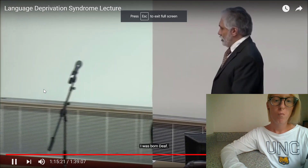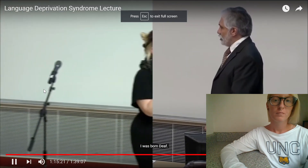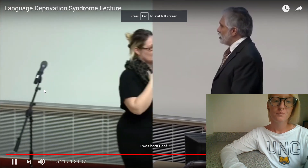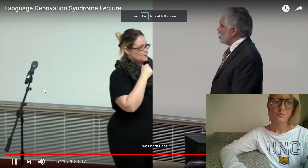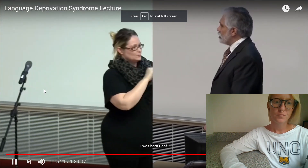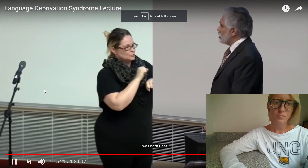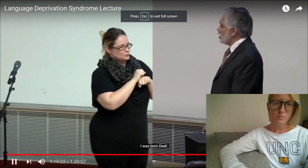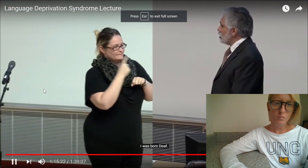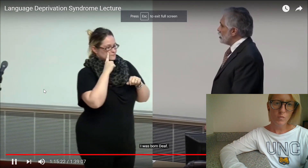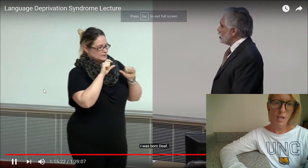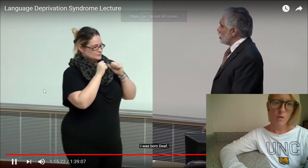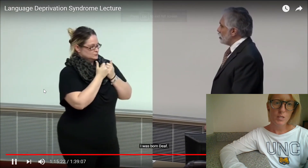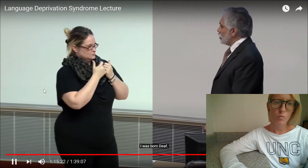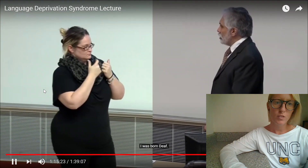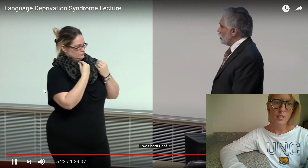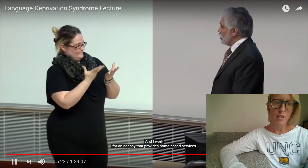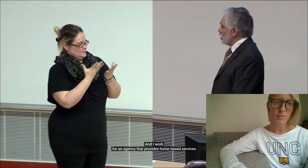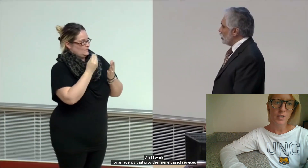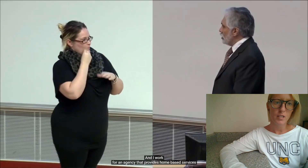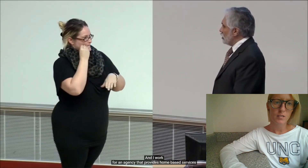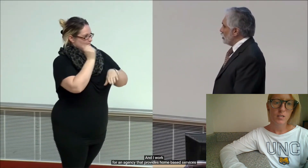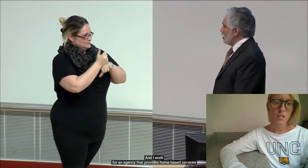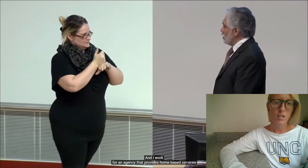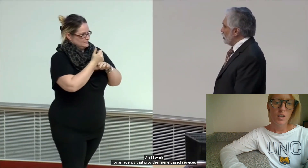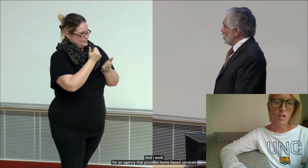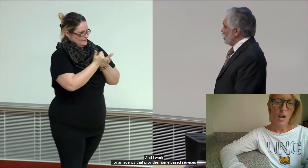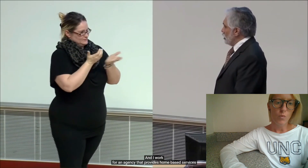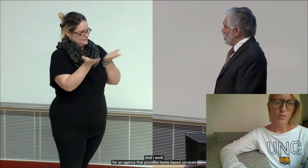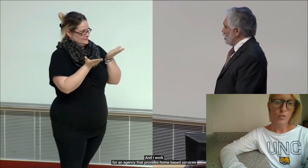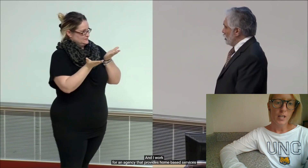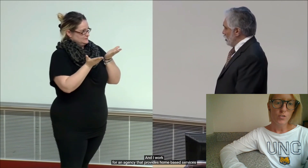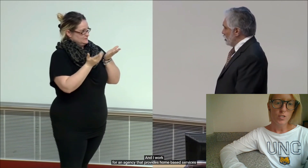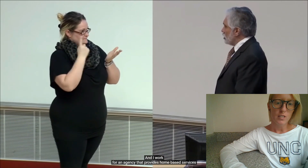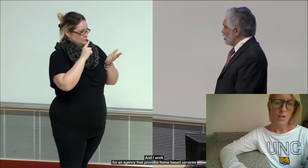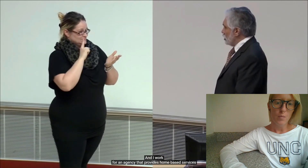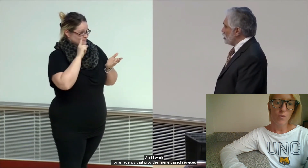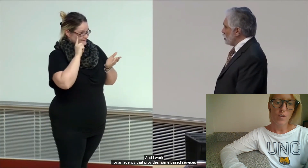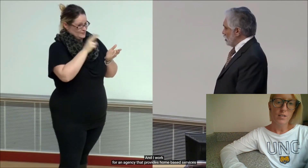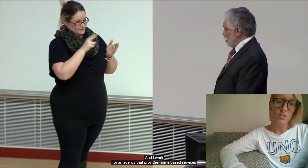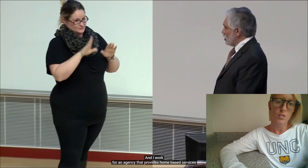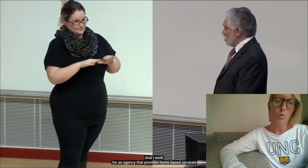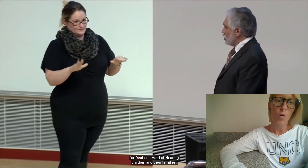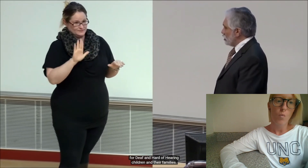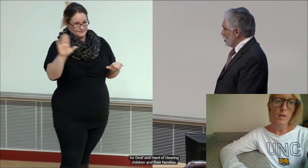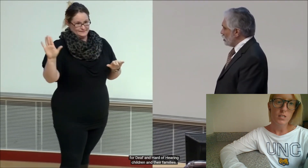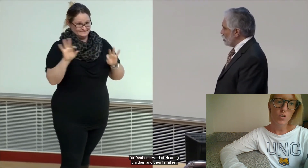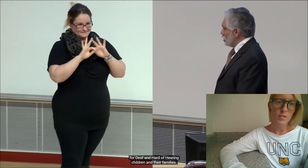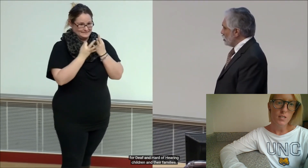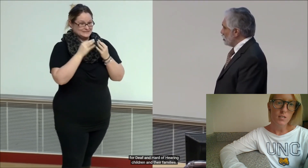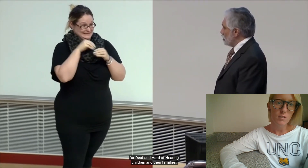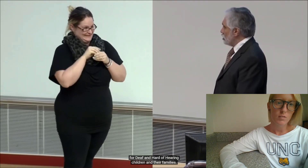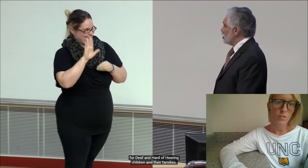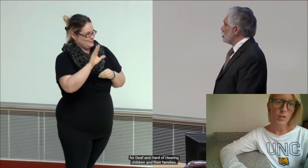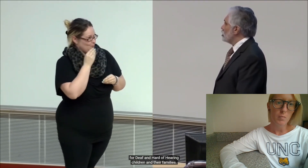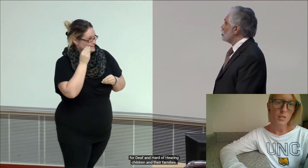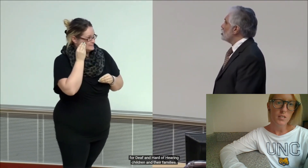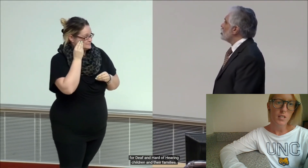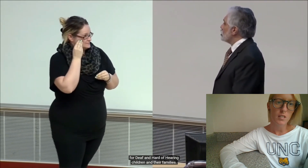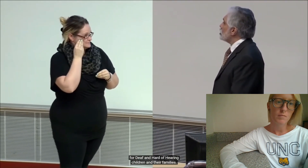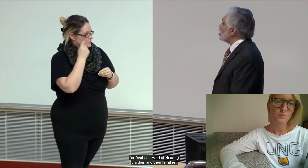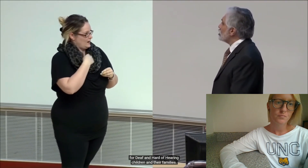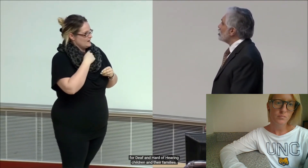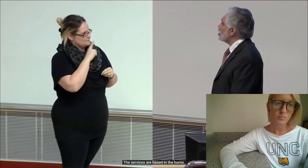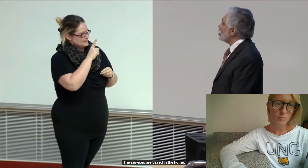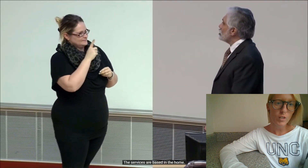was born deaf, and I work for an agency that provides home-based services for deaf and hard of hearing children and